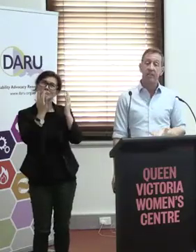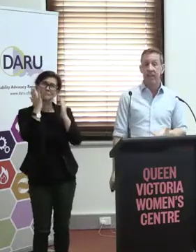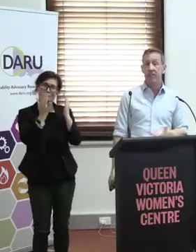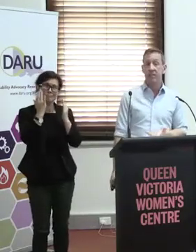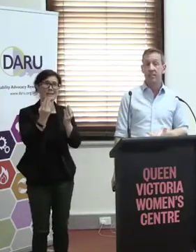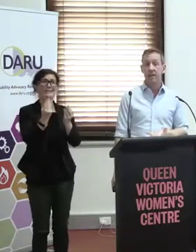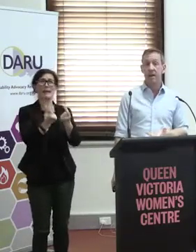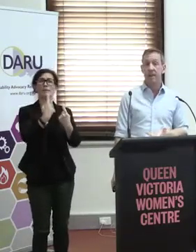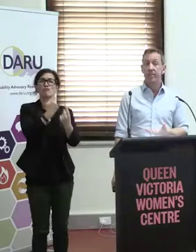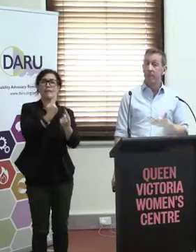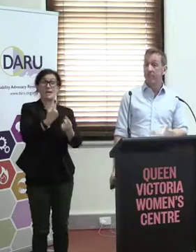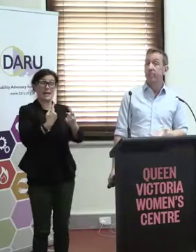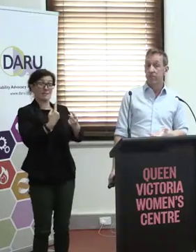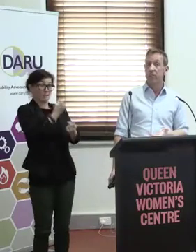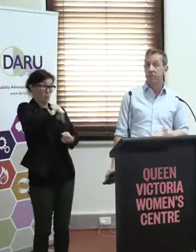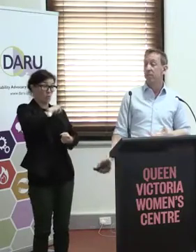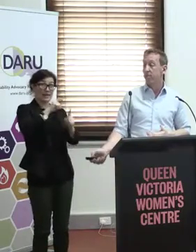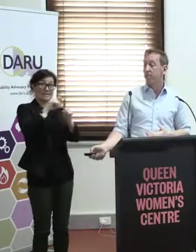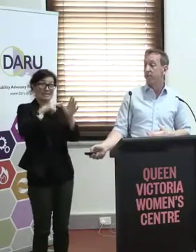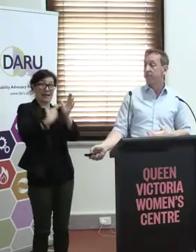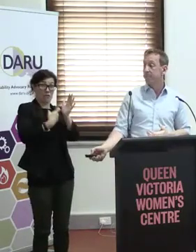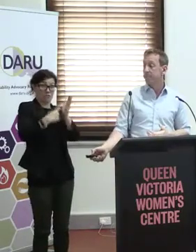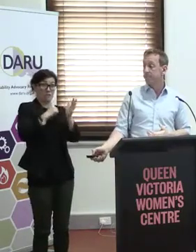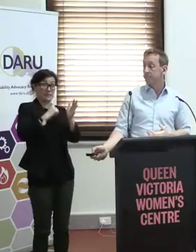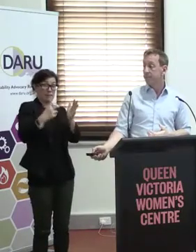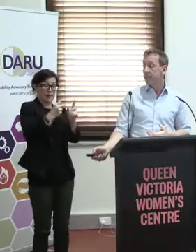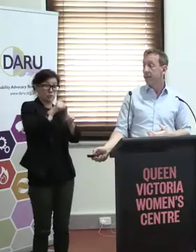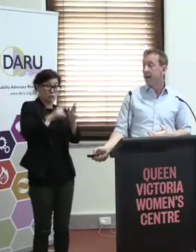of the recommendations that we've produced in the report.